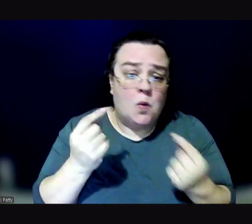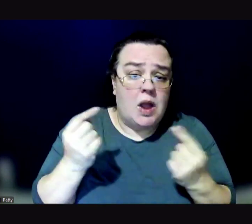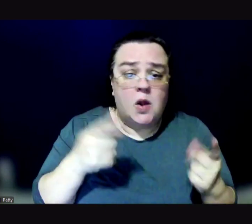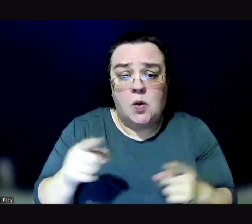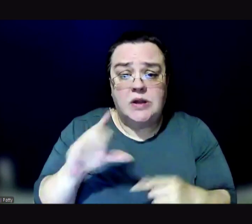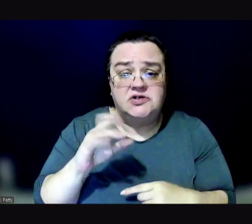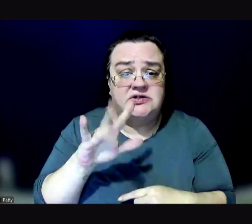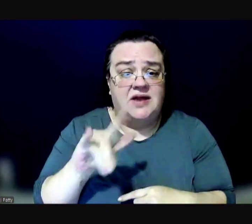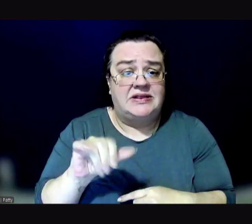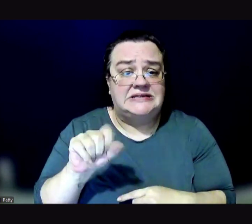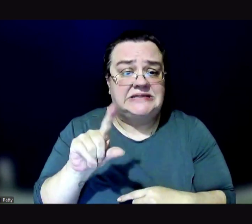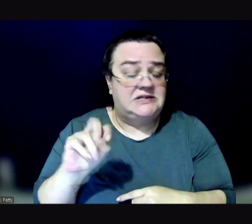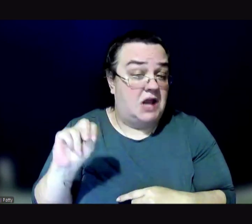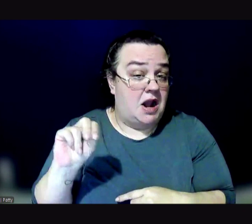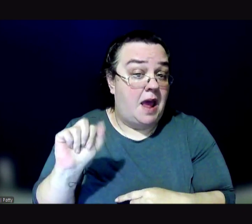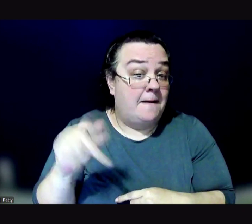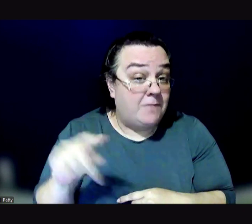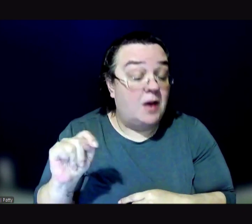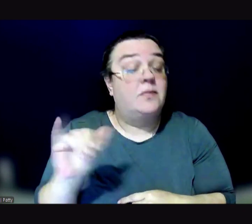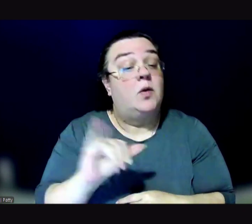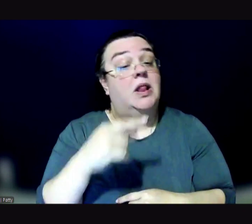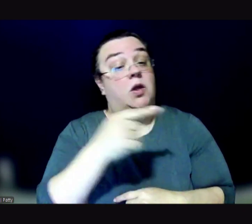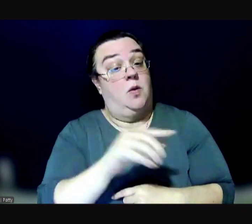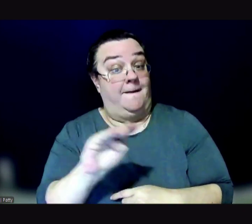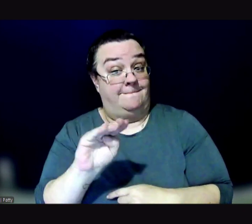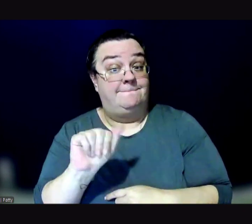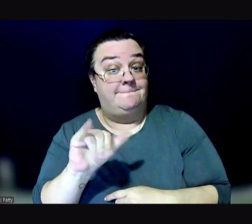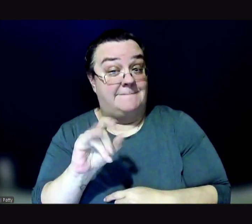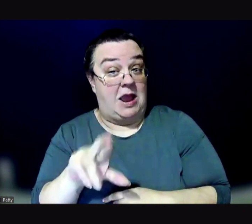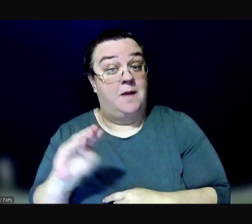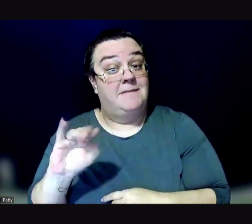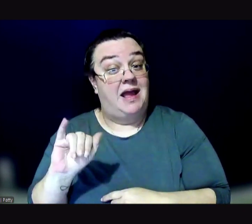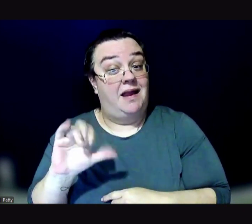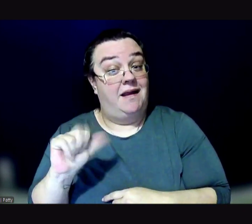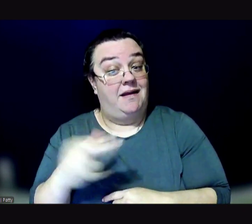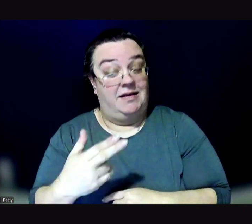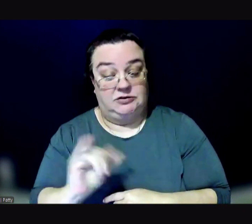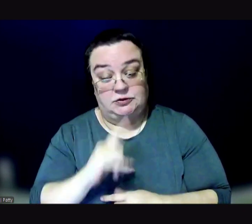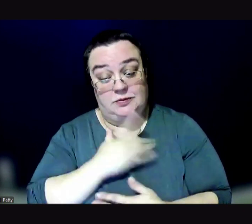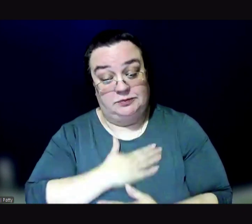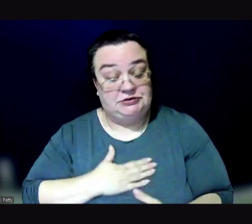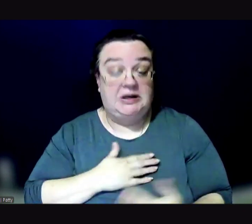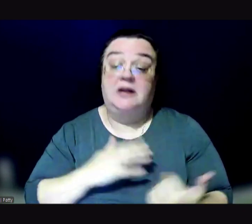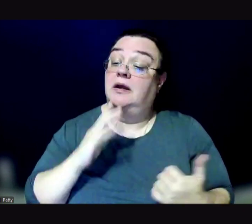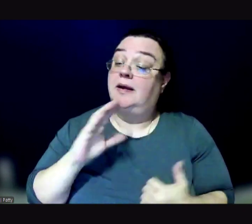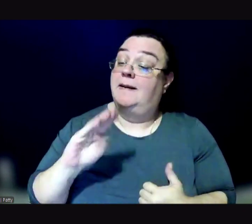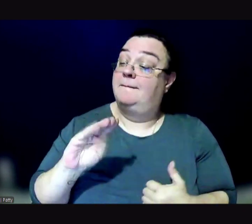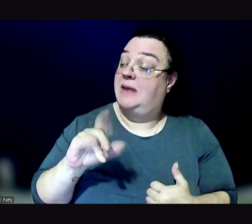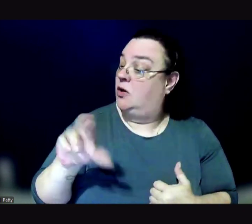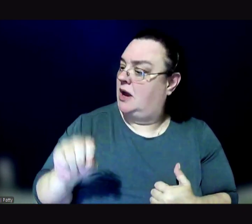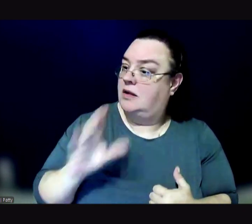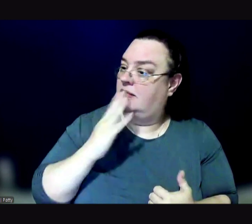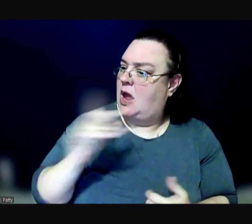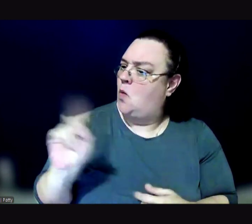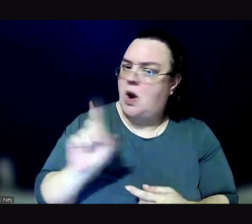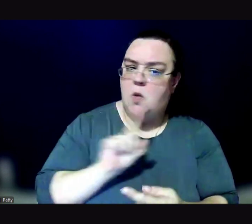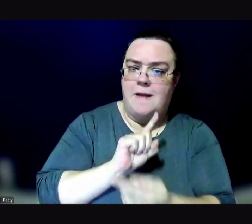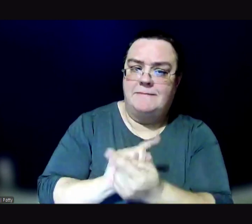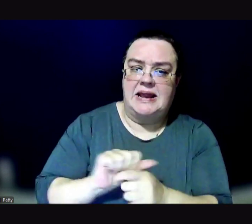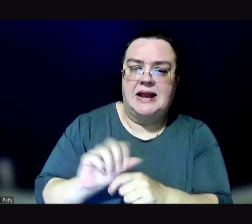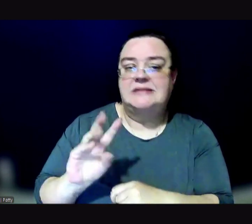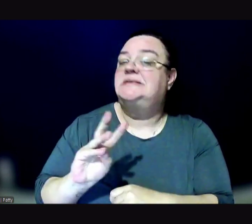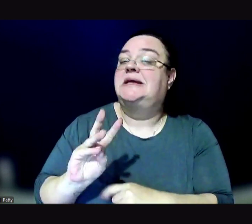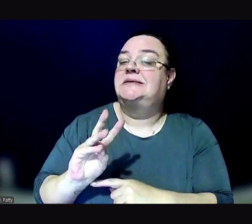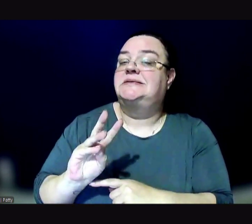and as well as you, Mayor Micah. Appreciate it. Thank you. Where do we meet at 6-ish? At